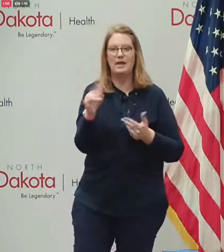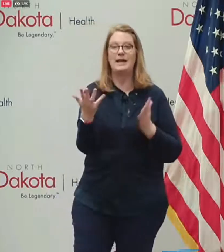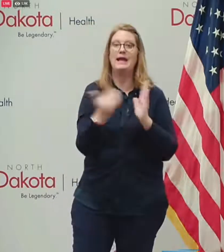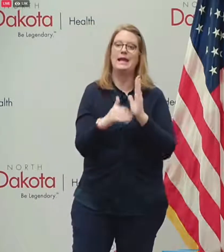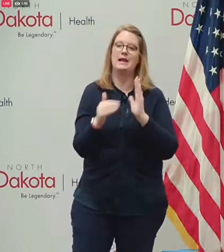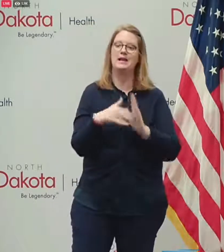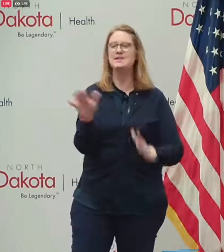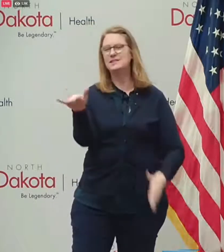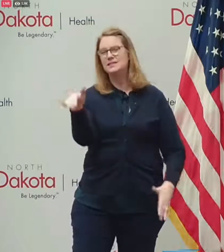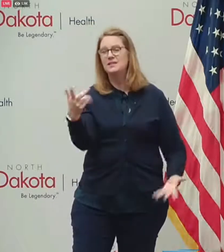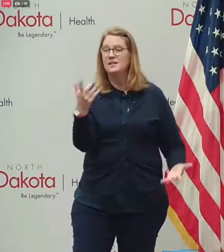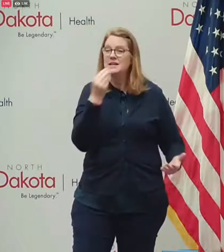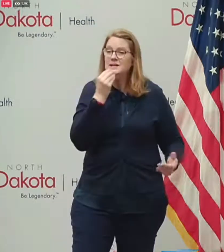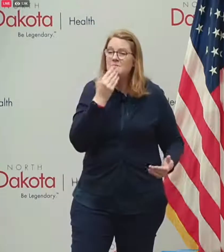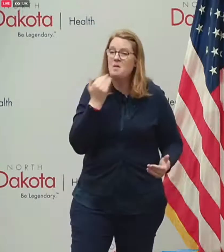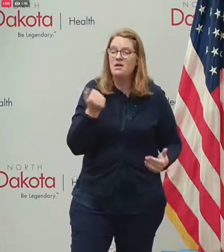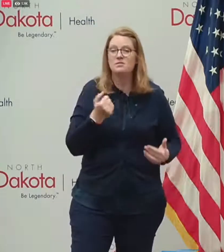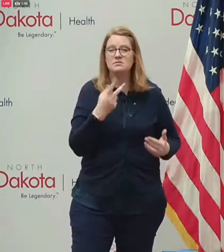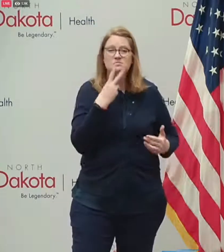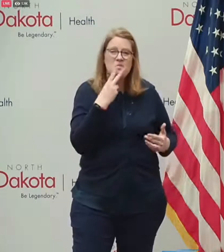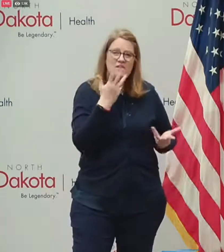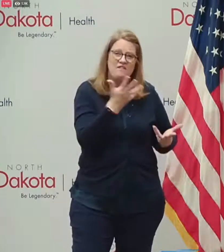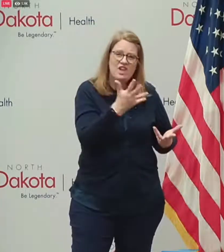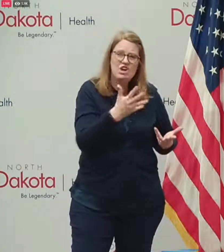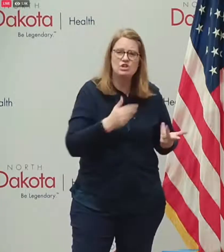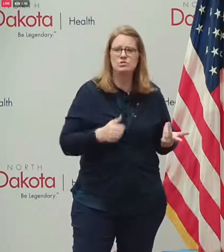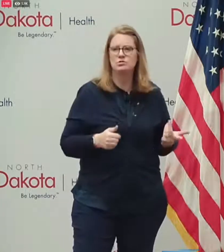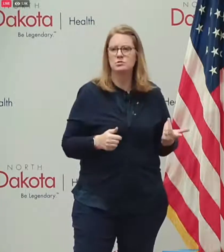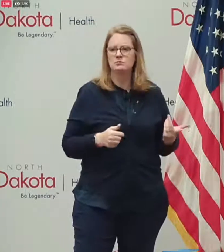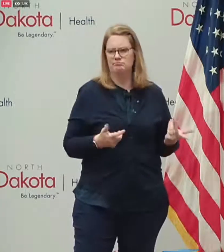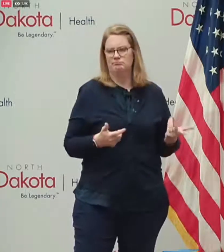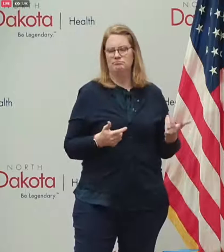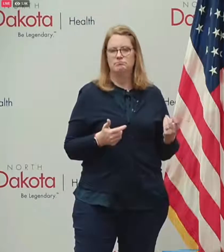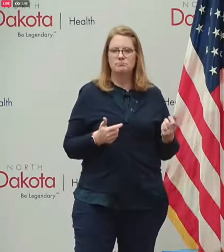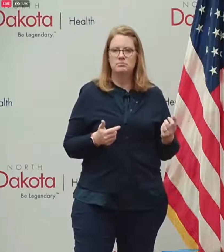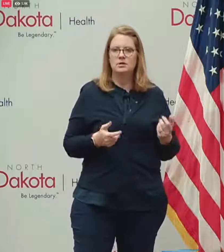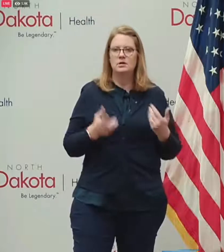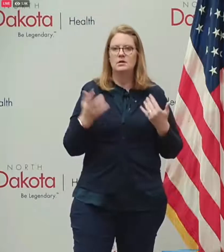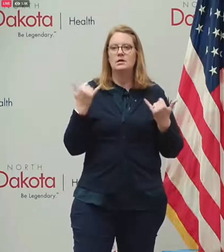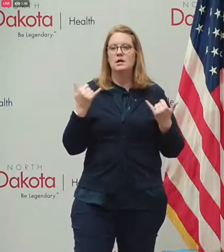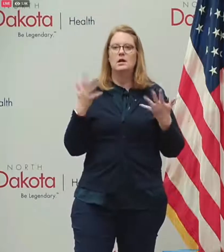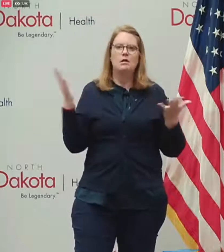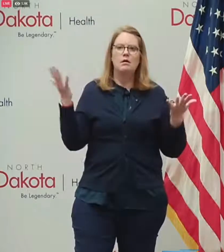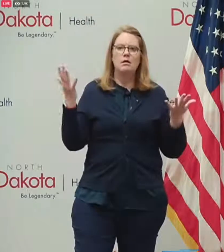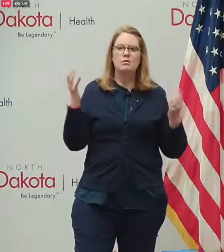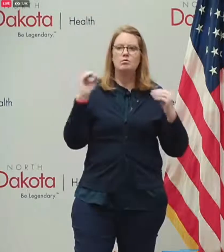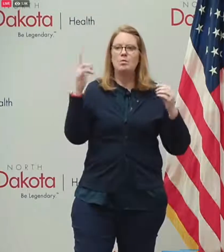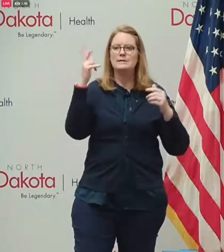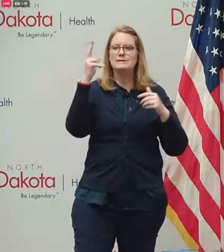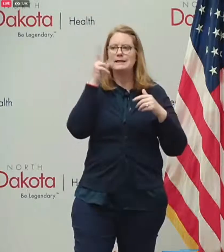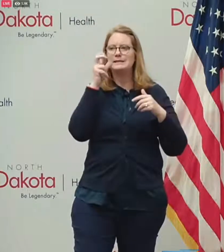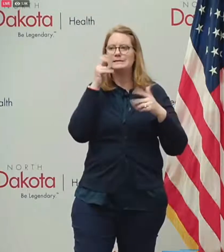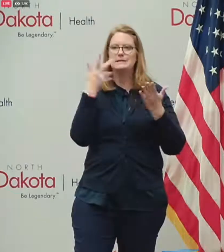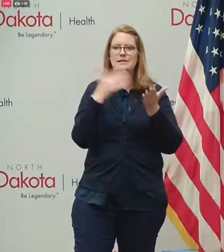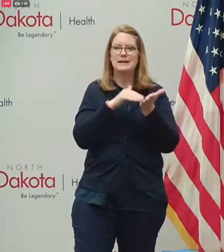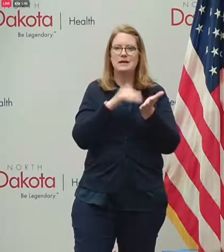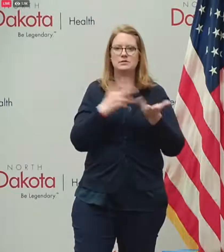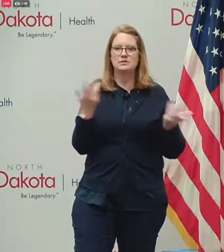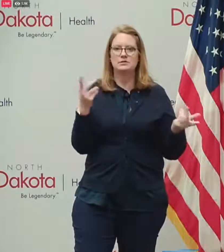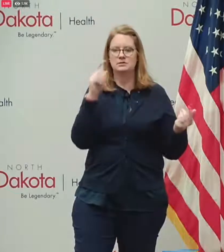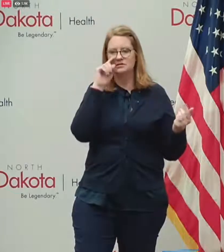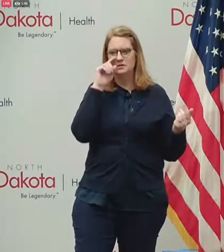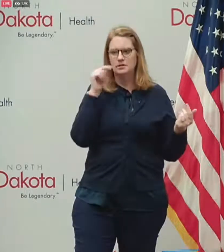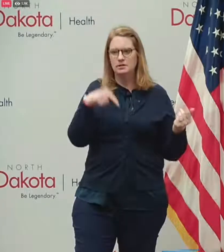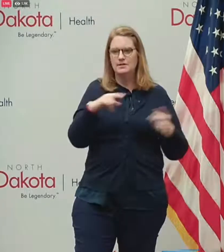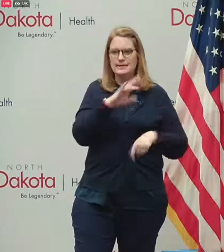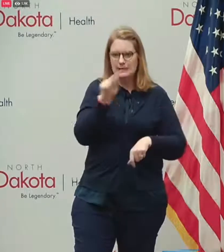eat better, exercise more, stop smoking. There's all this talk about, hey, nobody's listening to the medical professionals. Well, we're a nation of